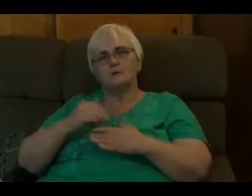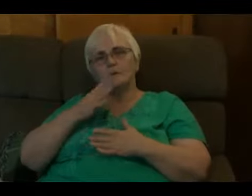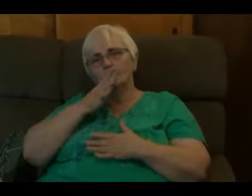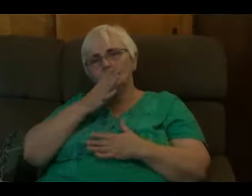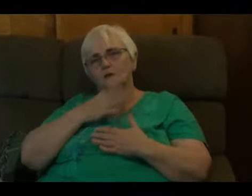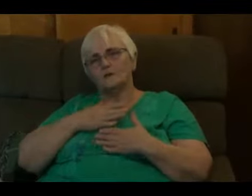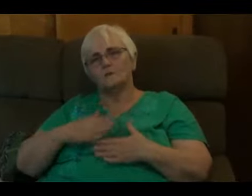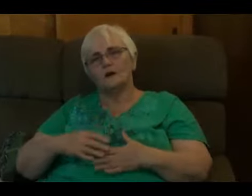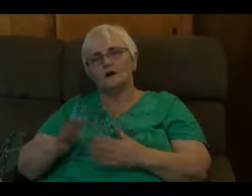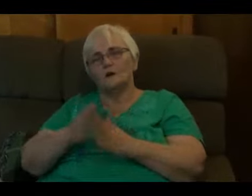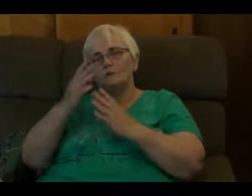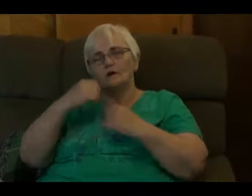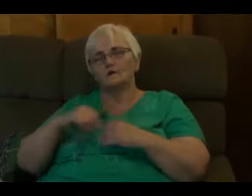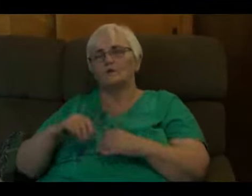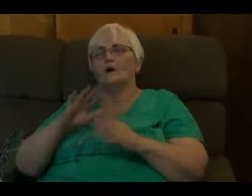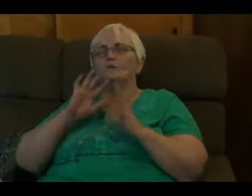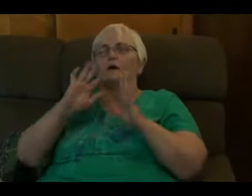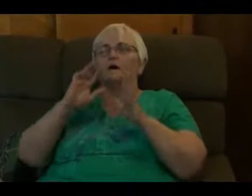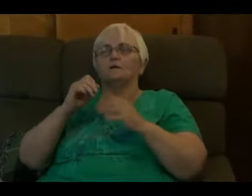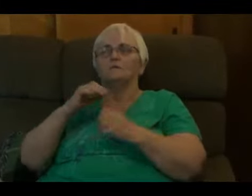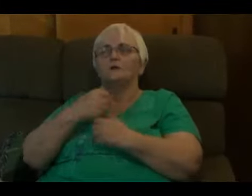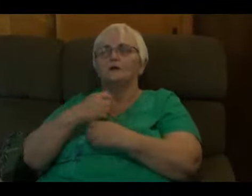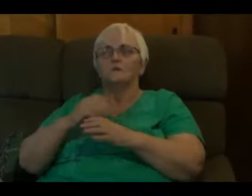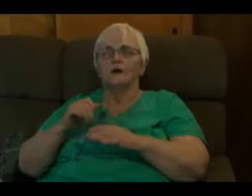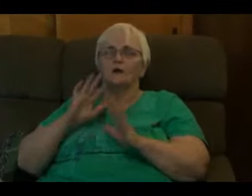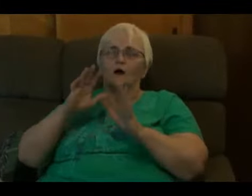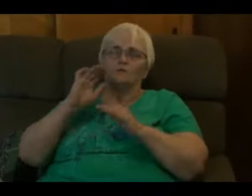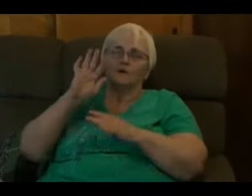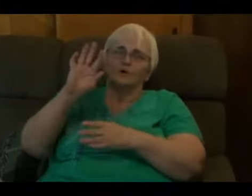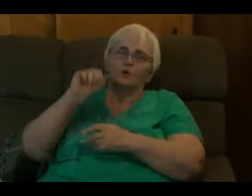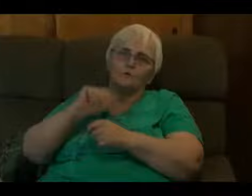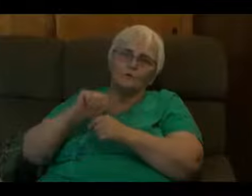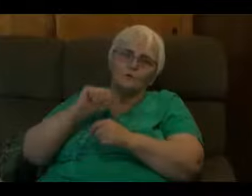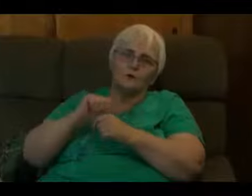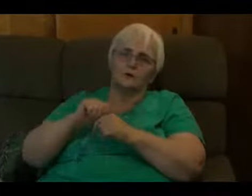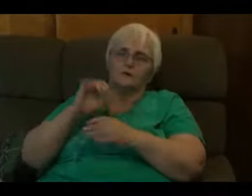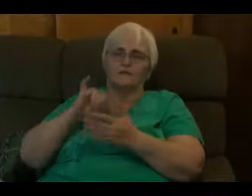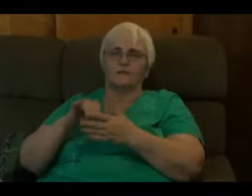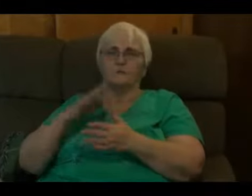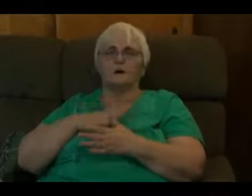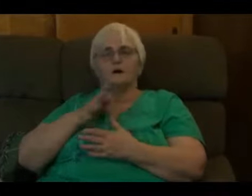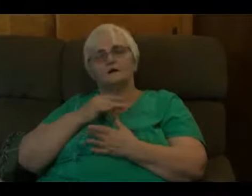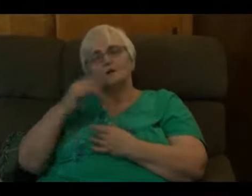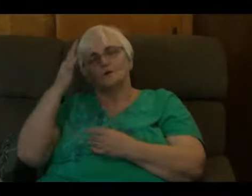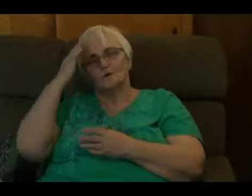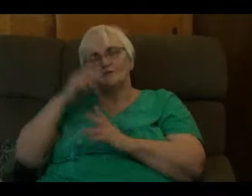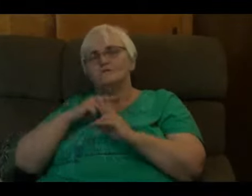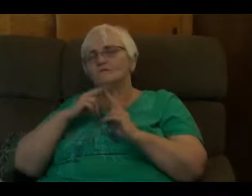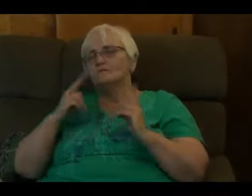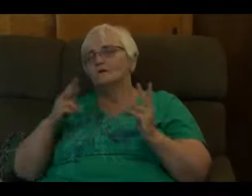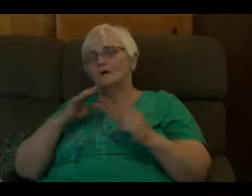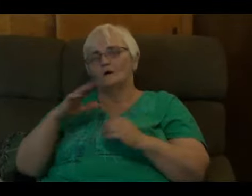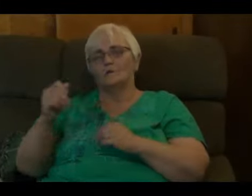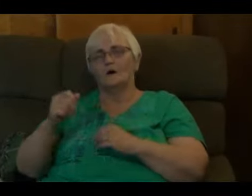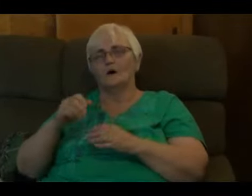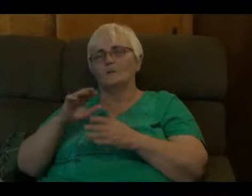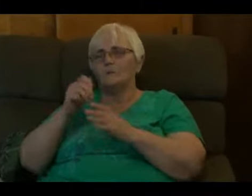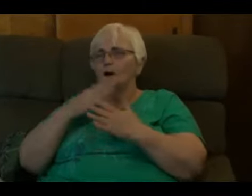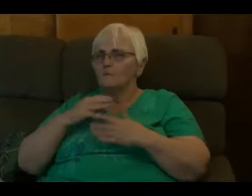you, for I am fearfully and wonderfully made. Marvelous are your works, and that my soul knows very well. My frame was not hidden from you